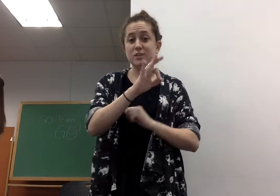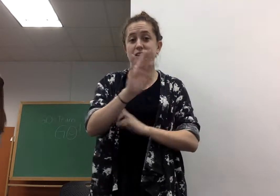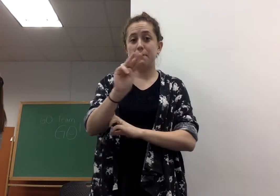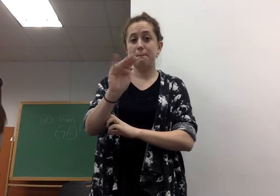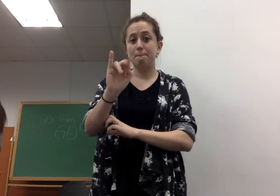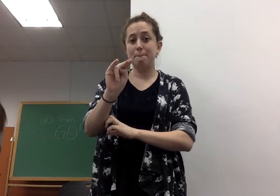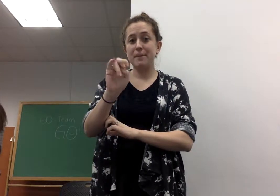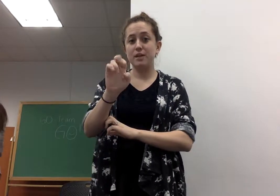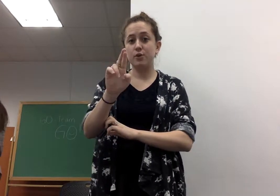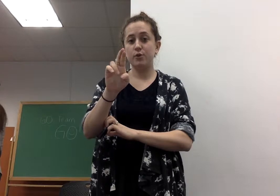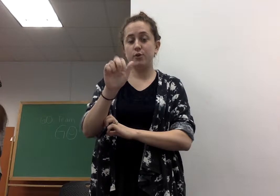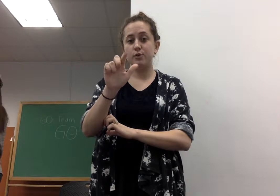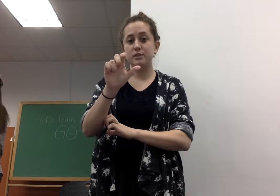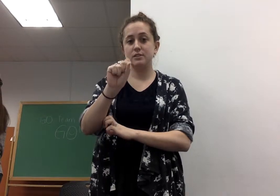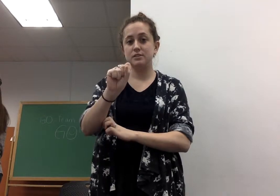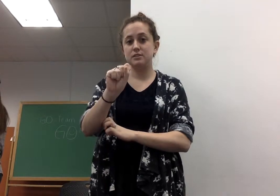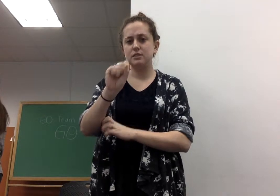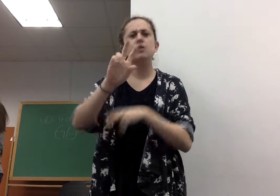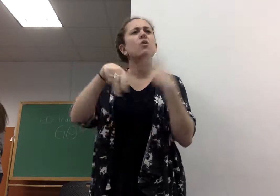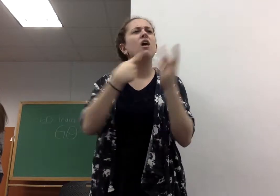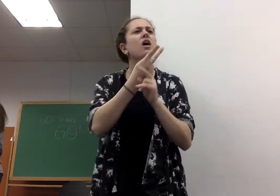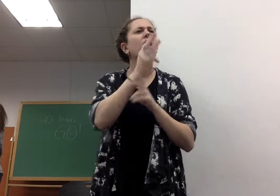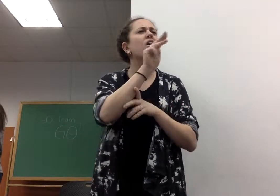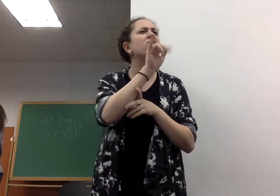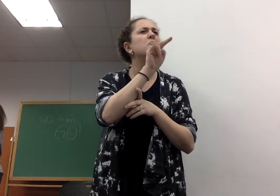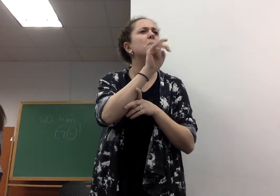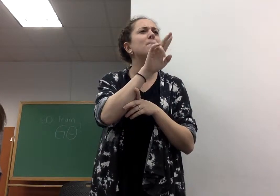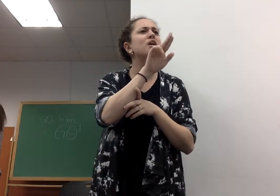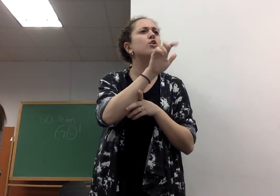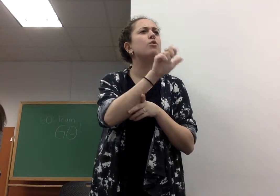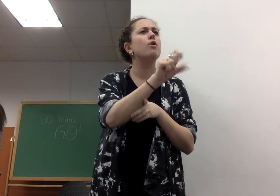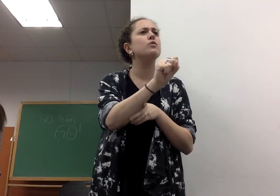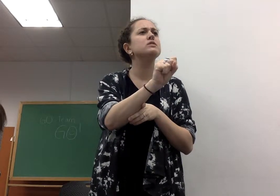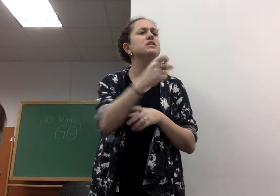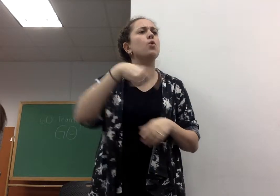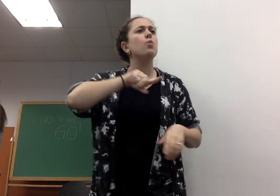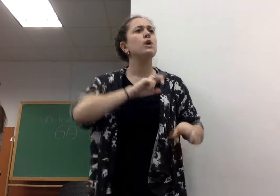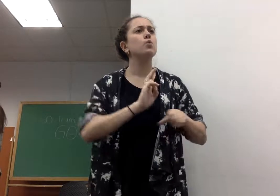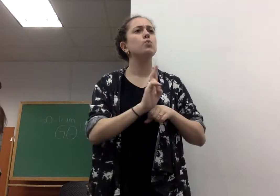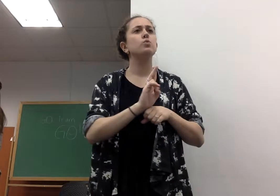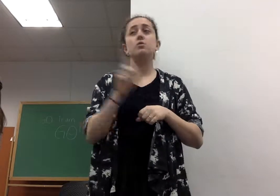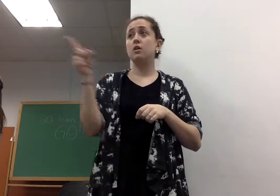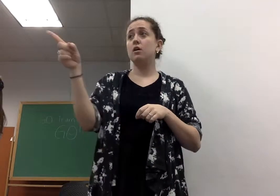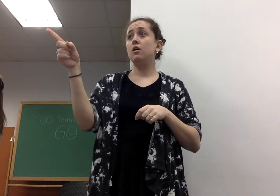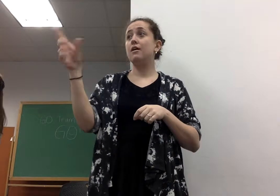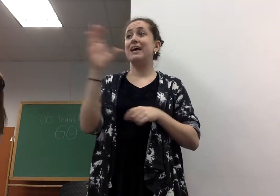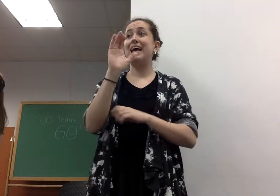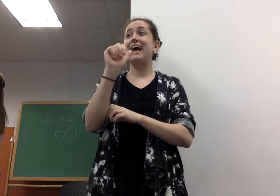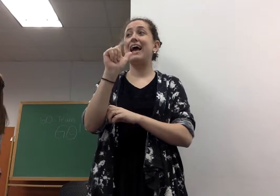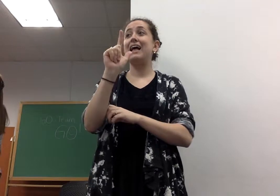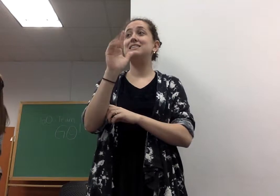store, by the way, in our skeletal system? Some useful minerals or things we store. Name one? Calcium. Okay, good. Name another one?